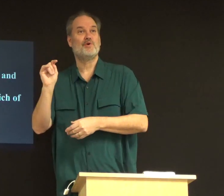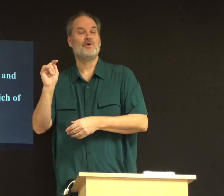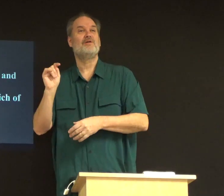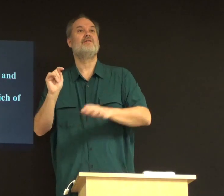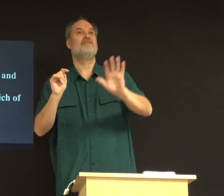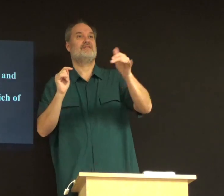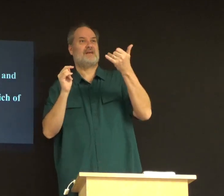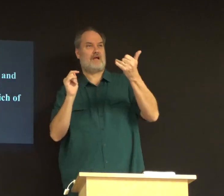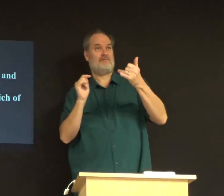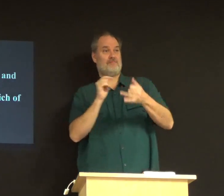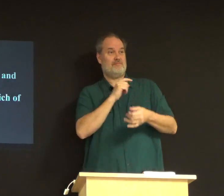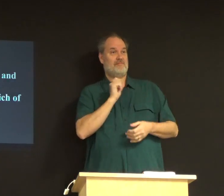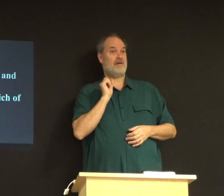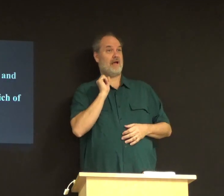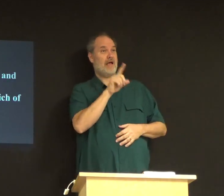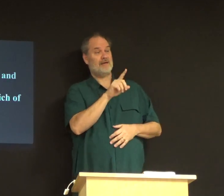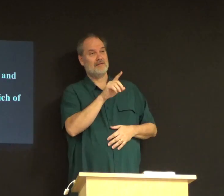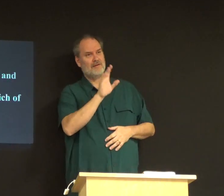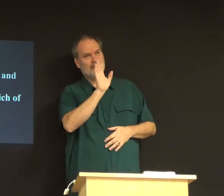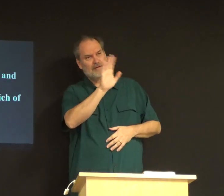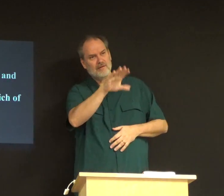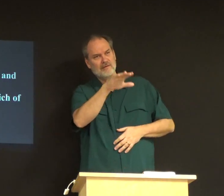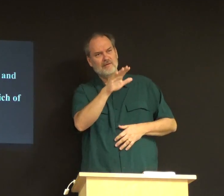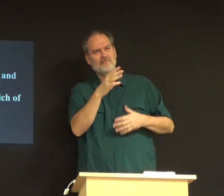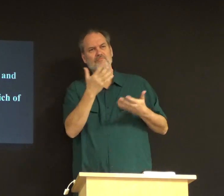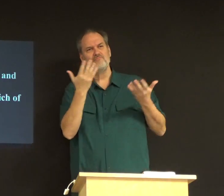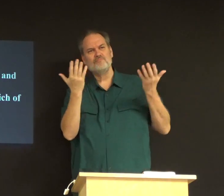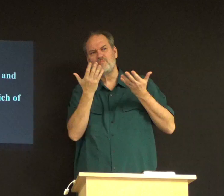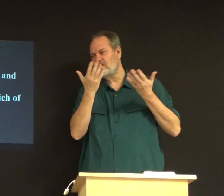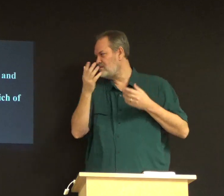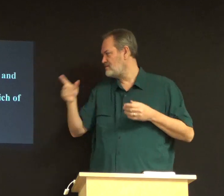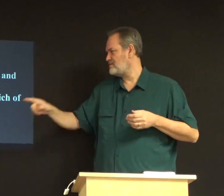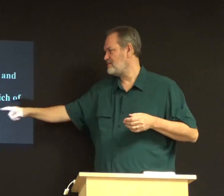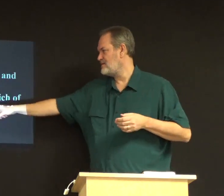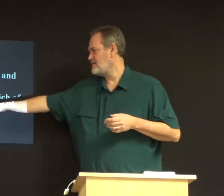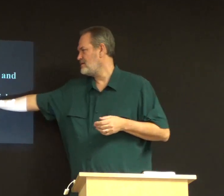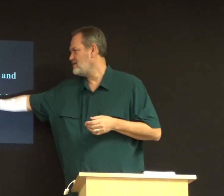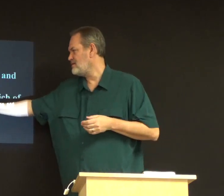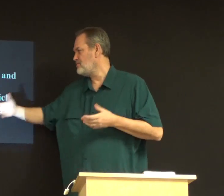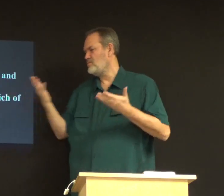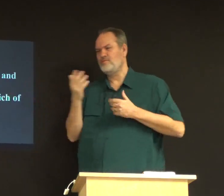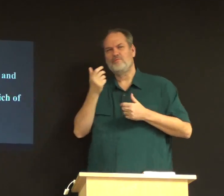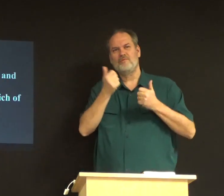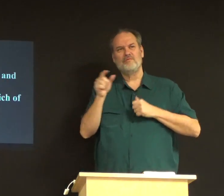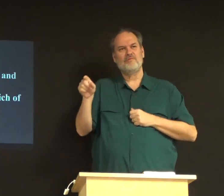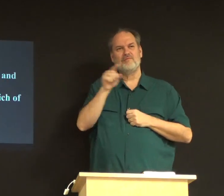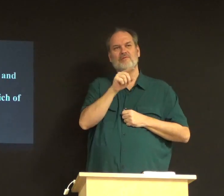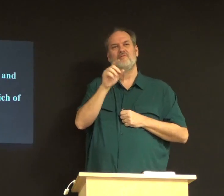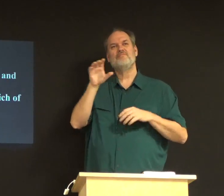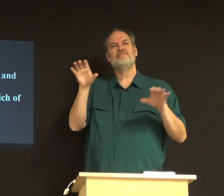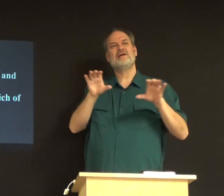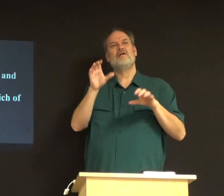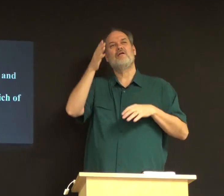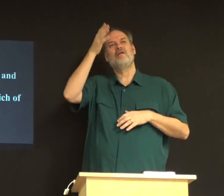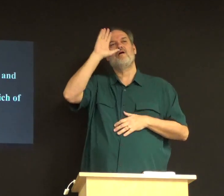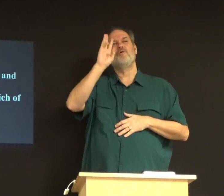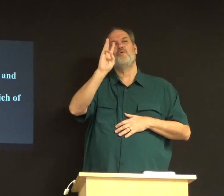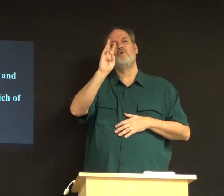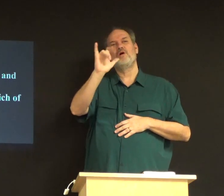Father God, I am. And that was, nobody should have done that, there's